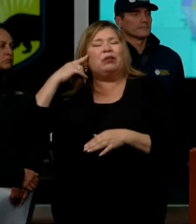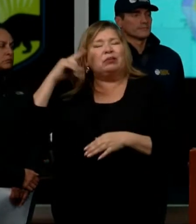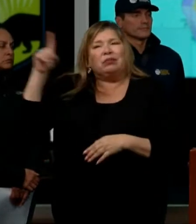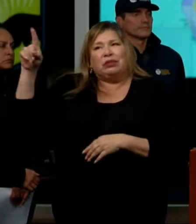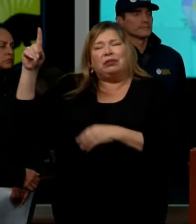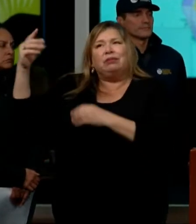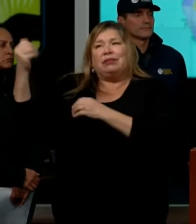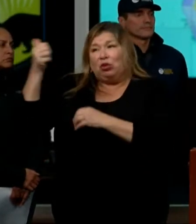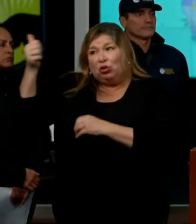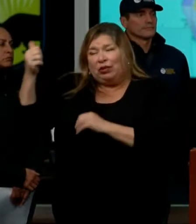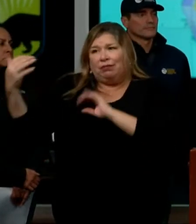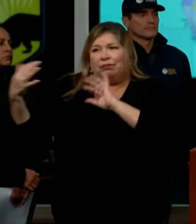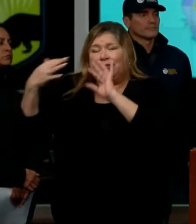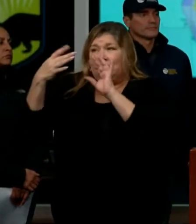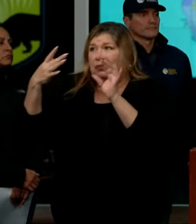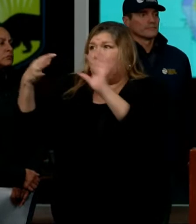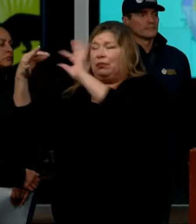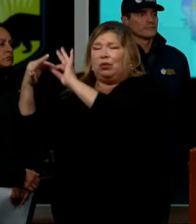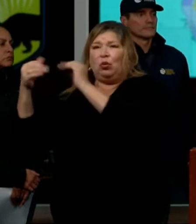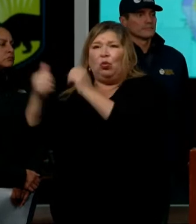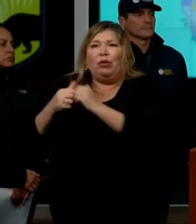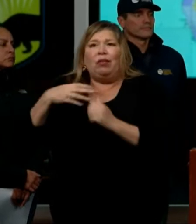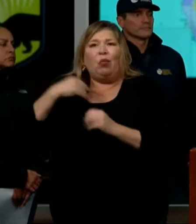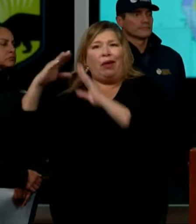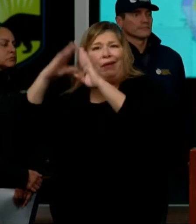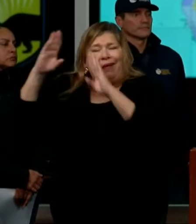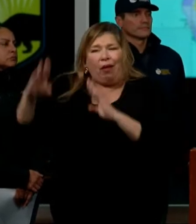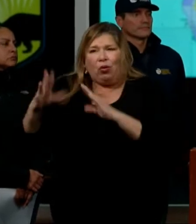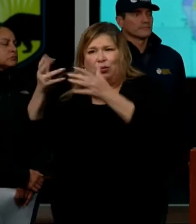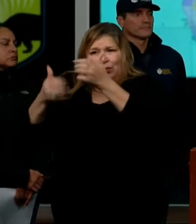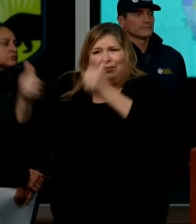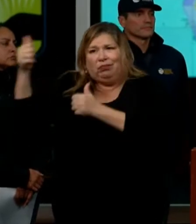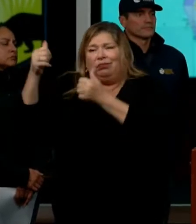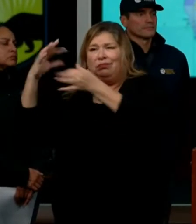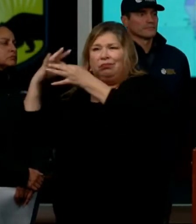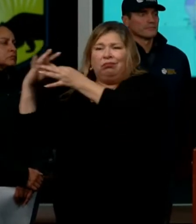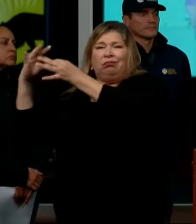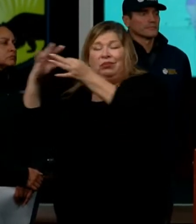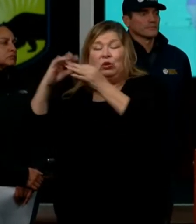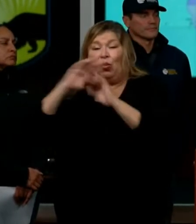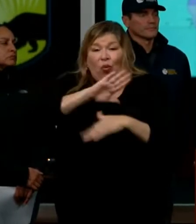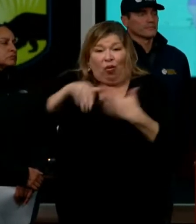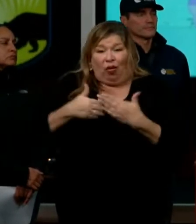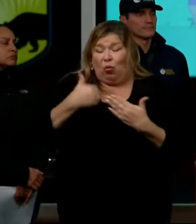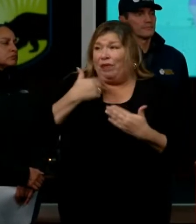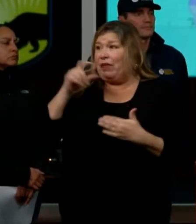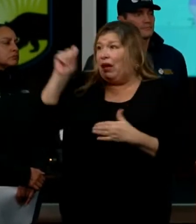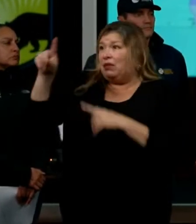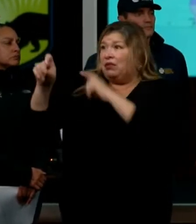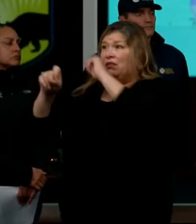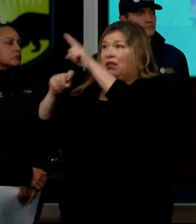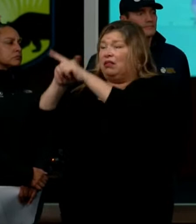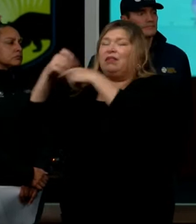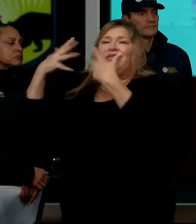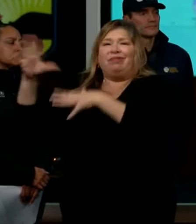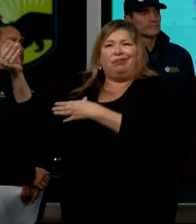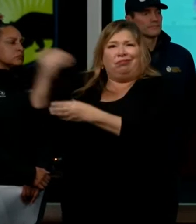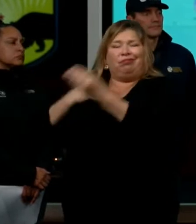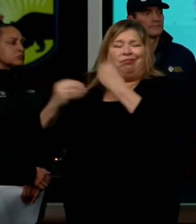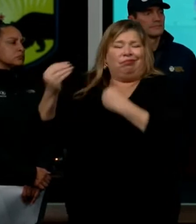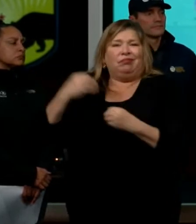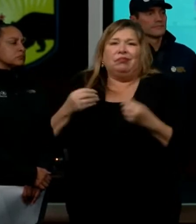proactively engaged, the White House, the chief of staff level. Every request we have made has been